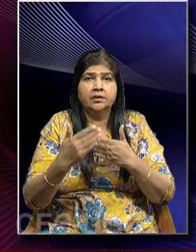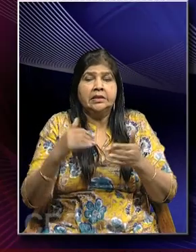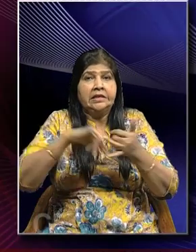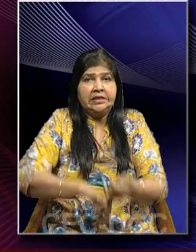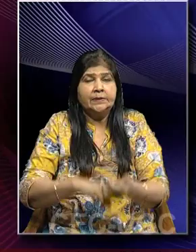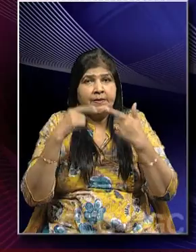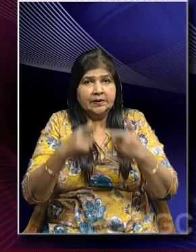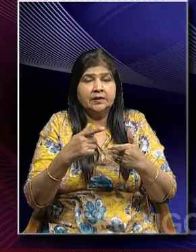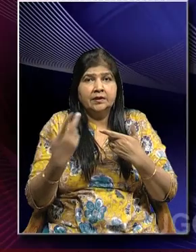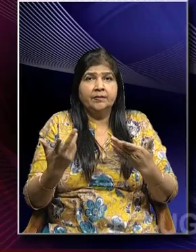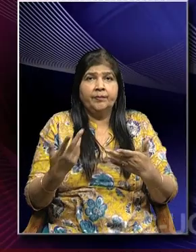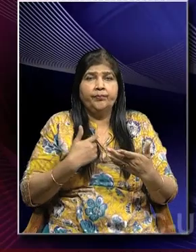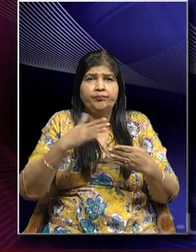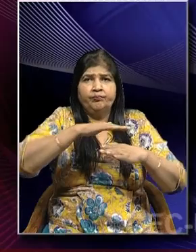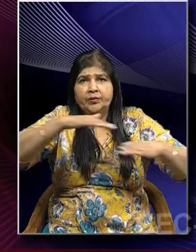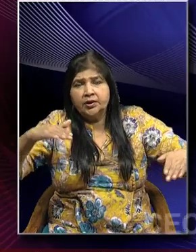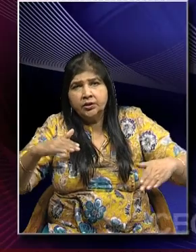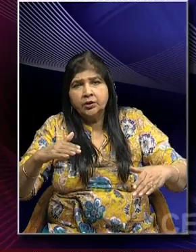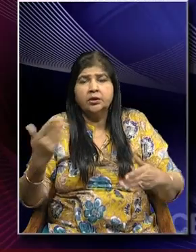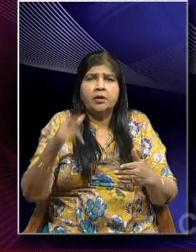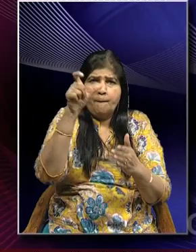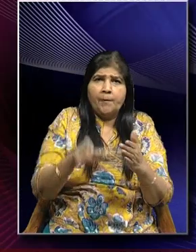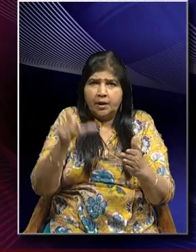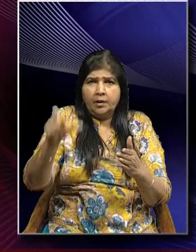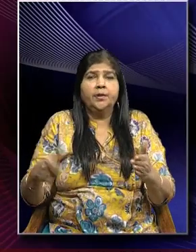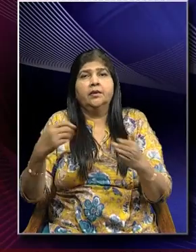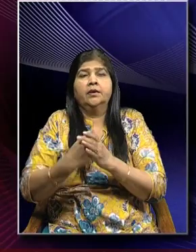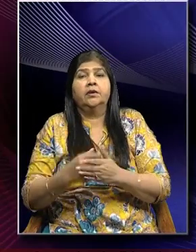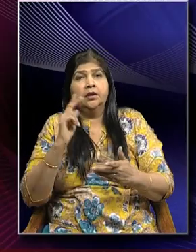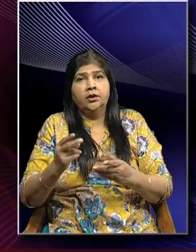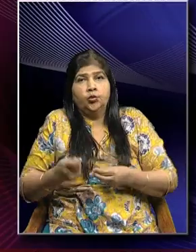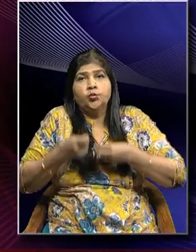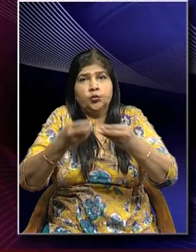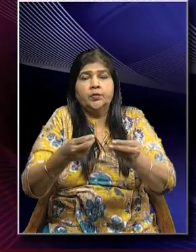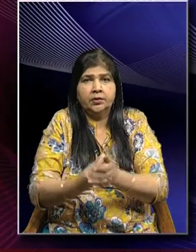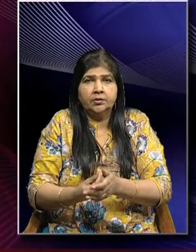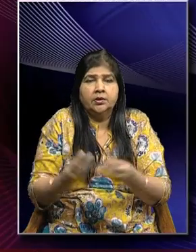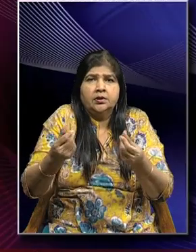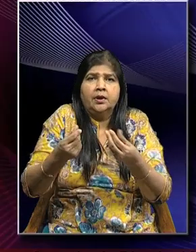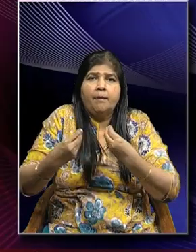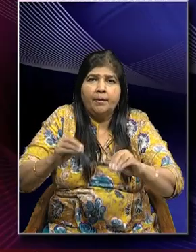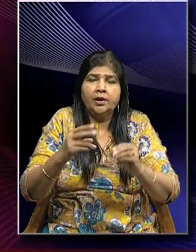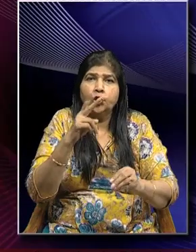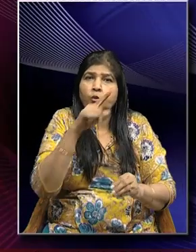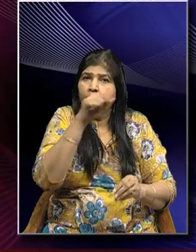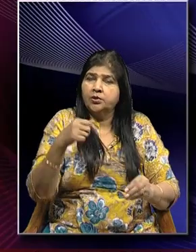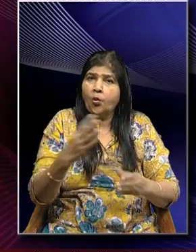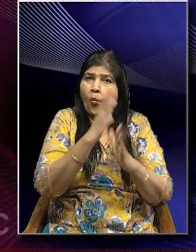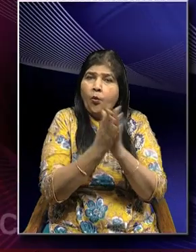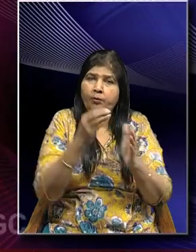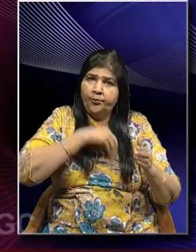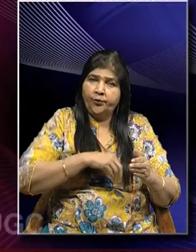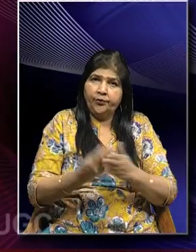specific threshold on certain parameters, they need to shell out 2% of their profits